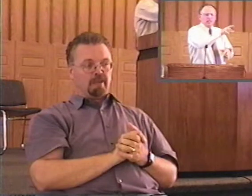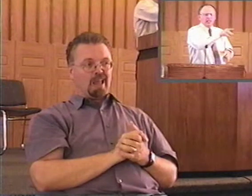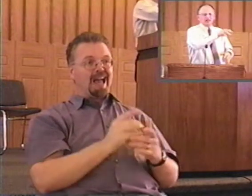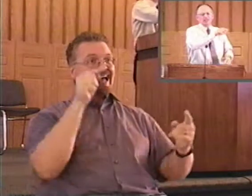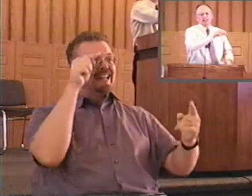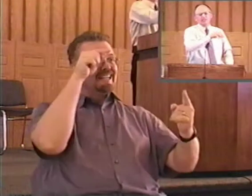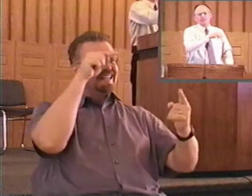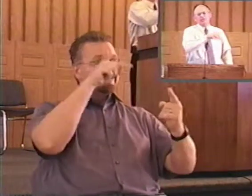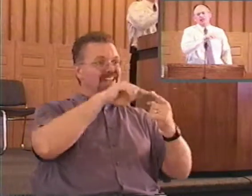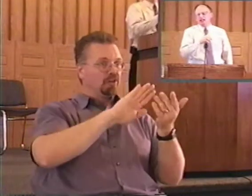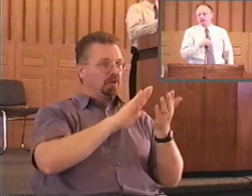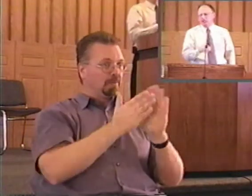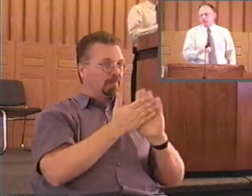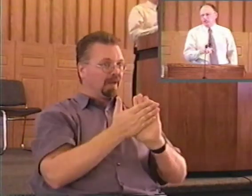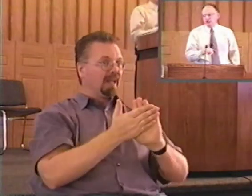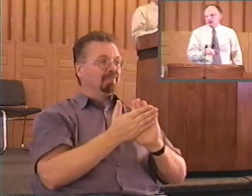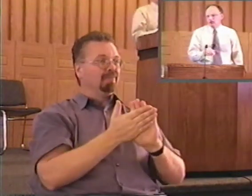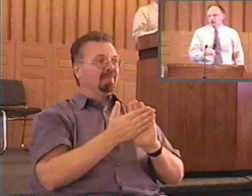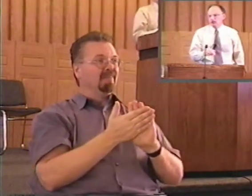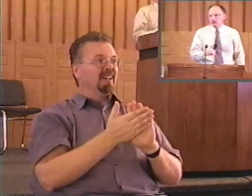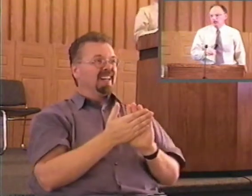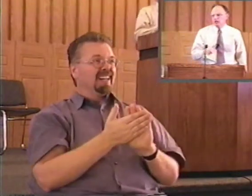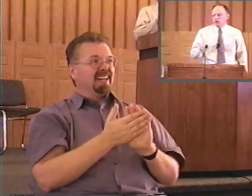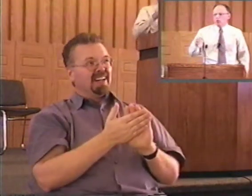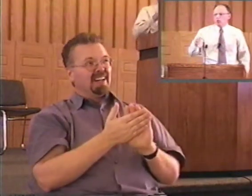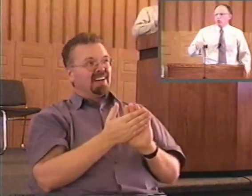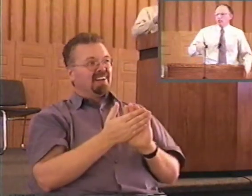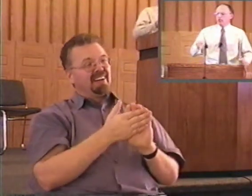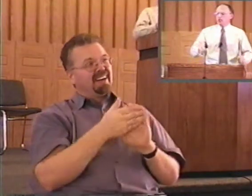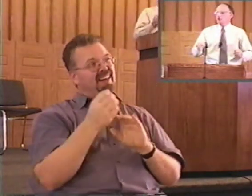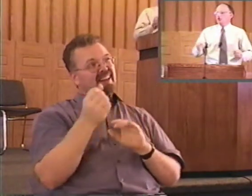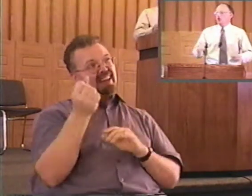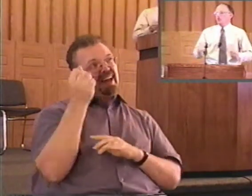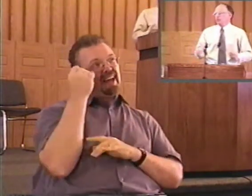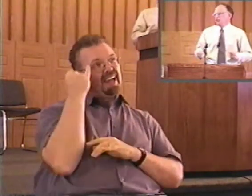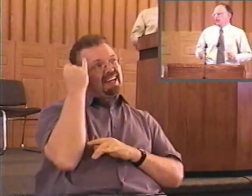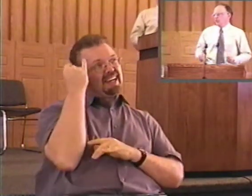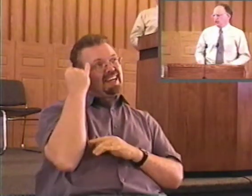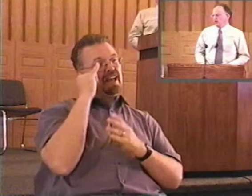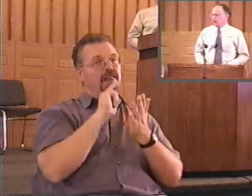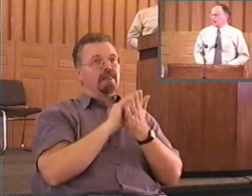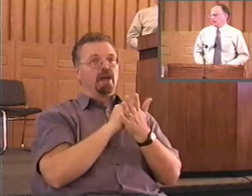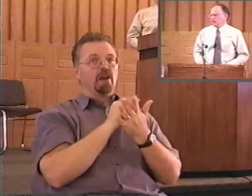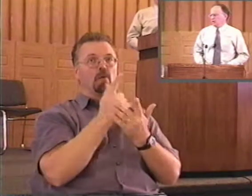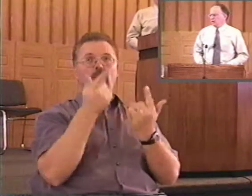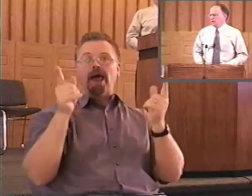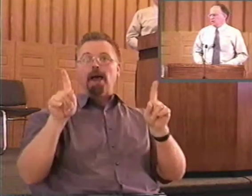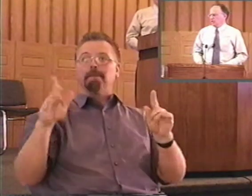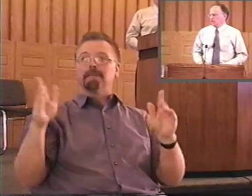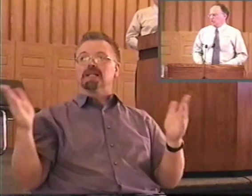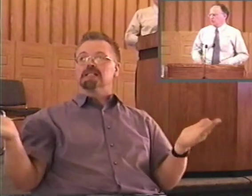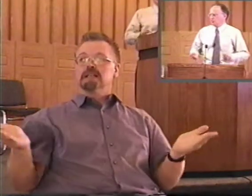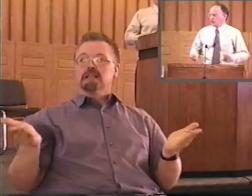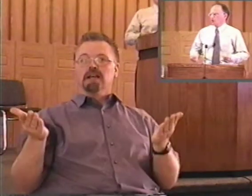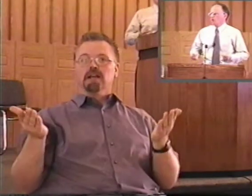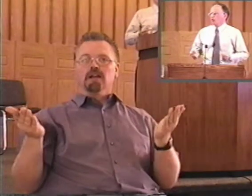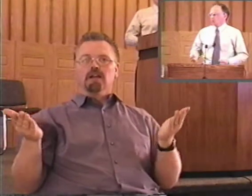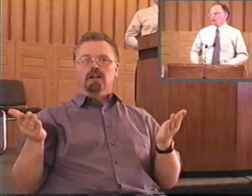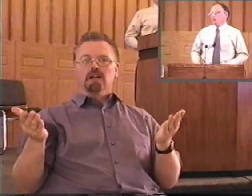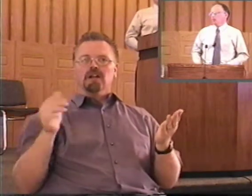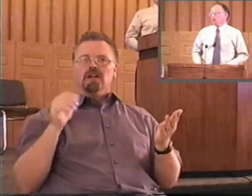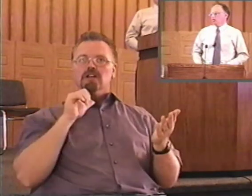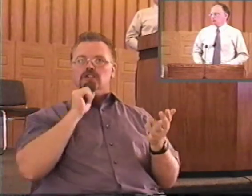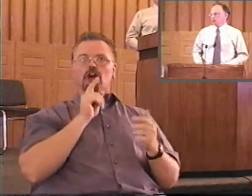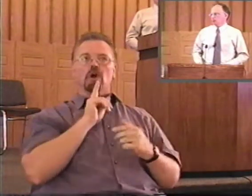until you begin to get the idea that what goes on in here is